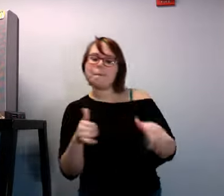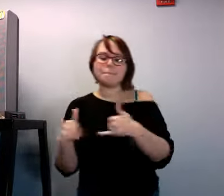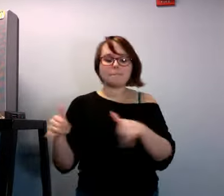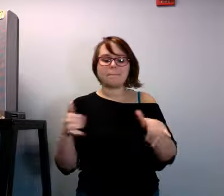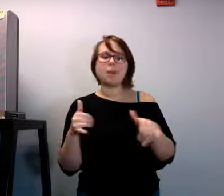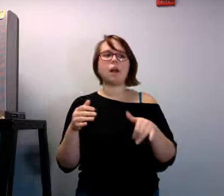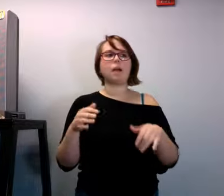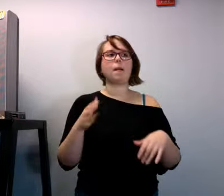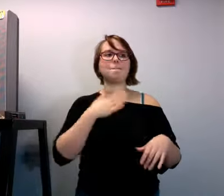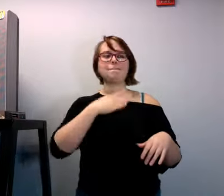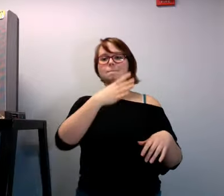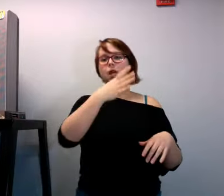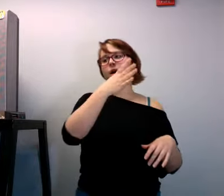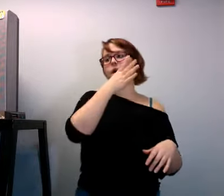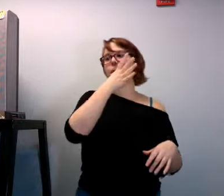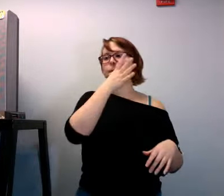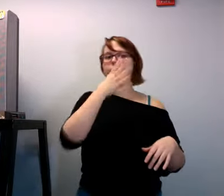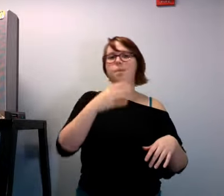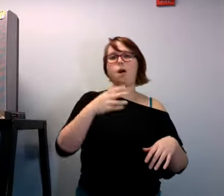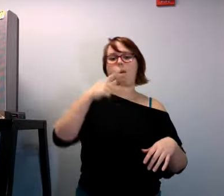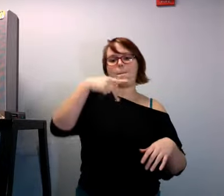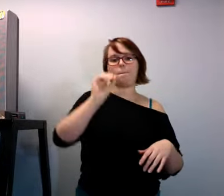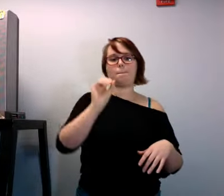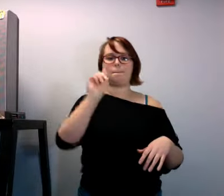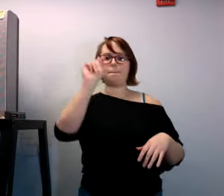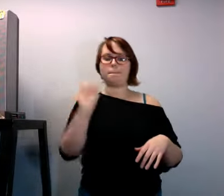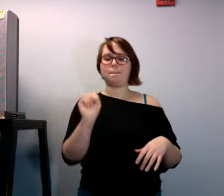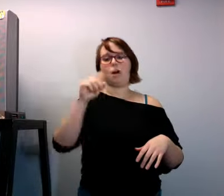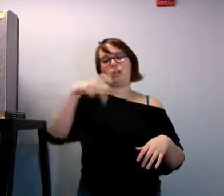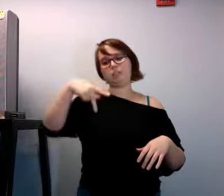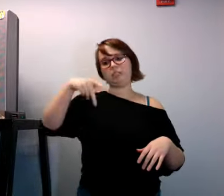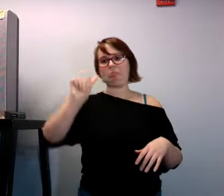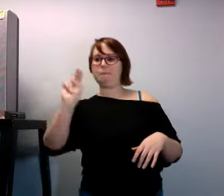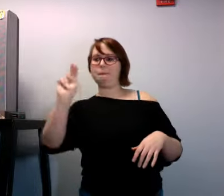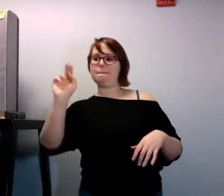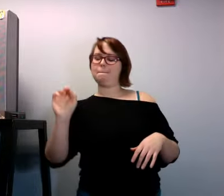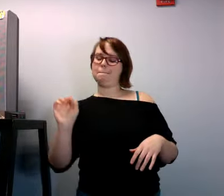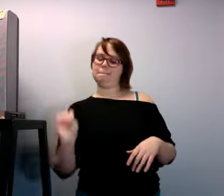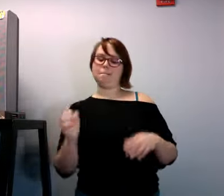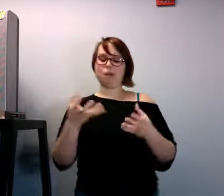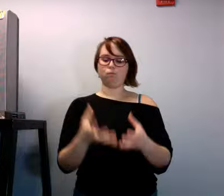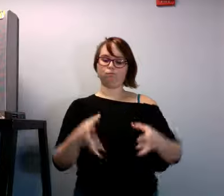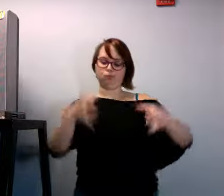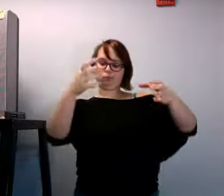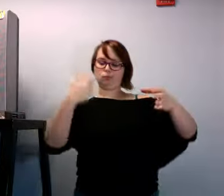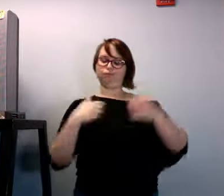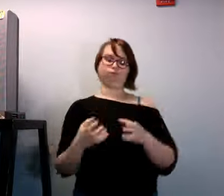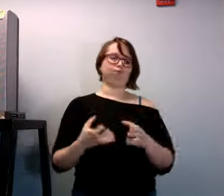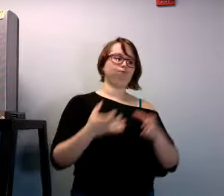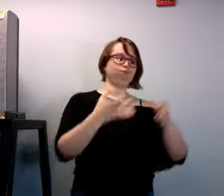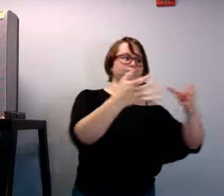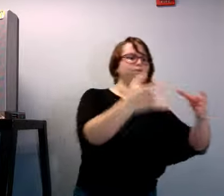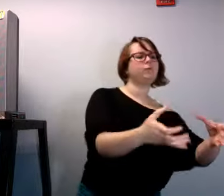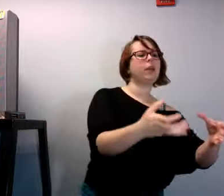would find grass and all kinds of things, and I would put those in the smaller pots, and those would be my vegetables. And then I'd find some